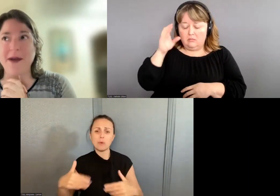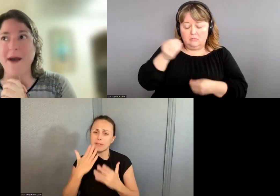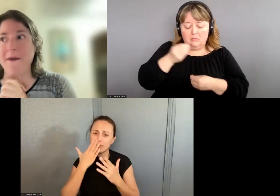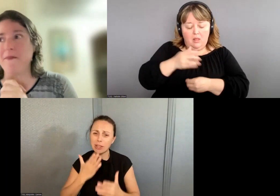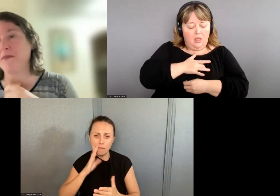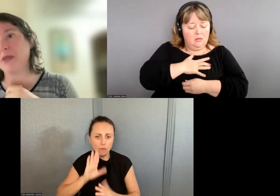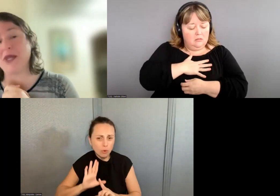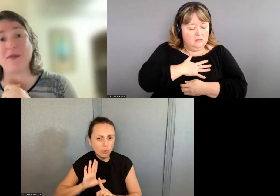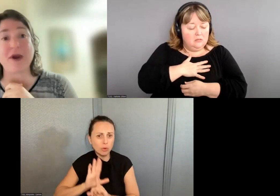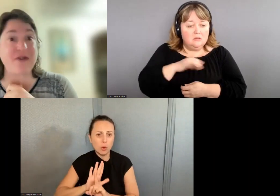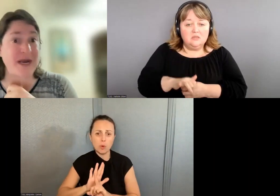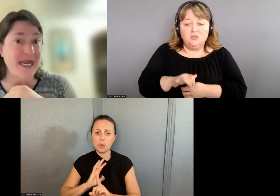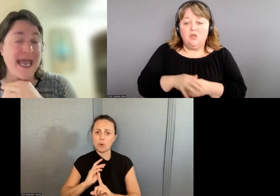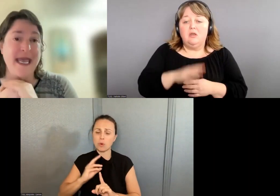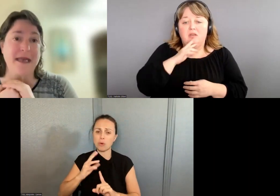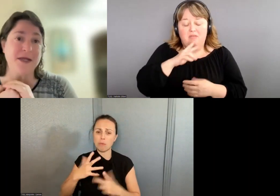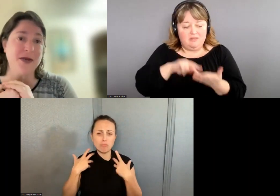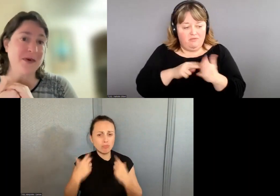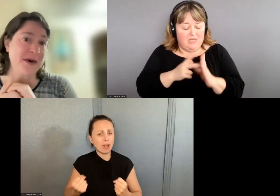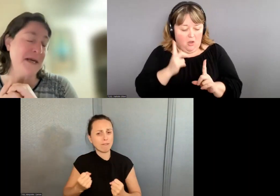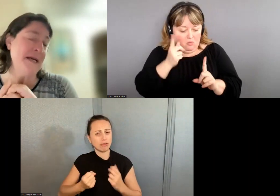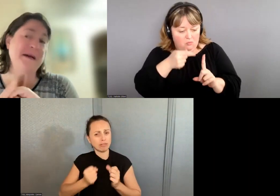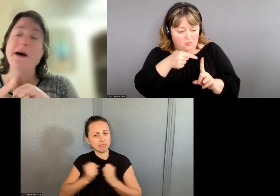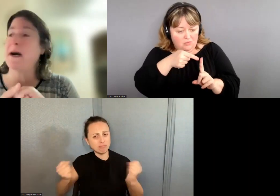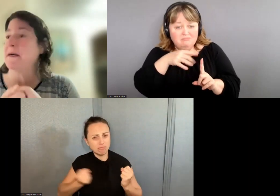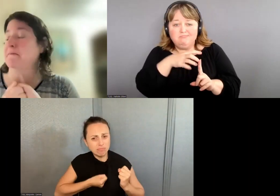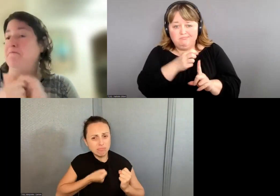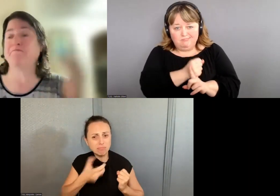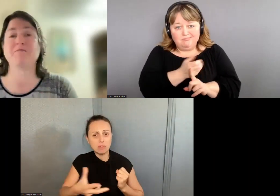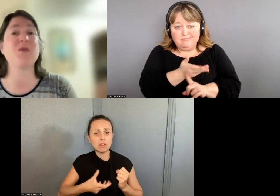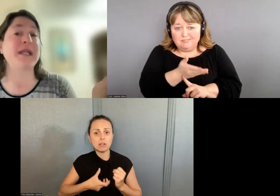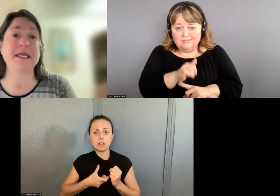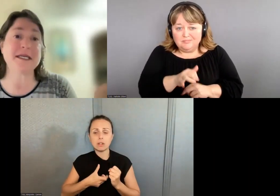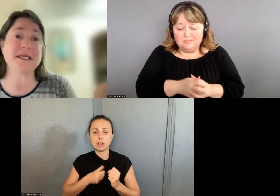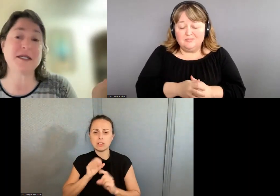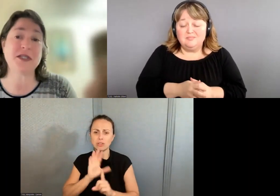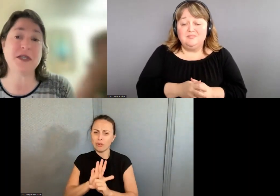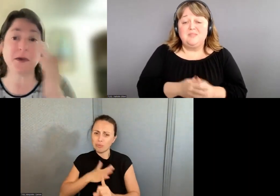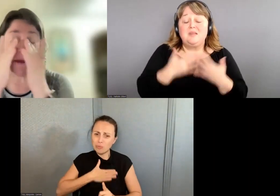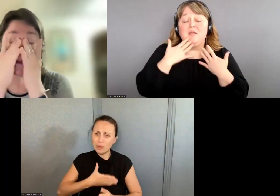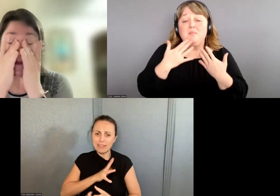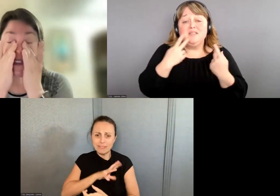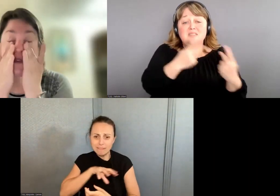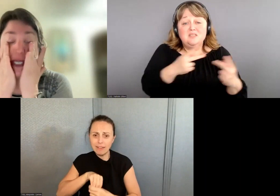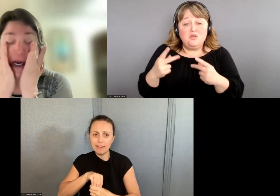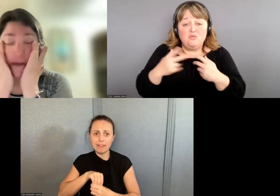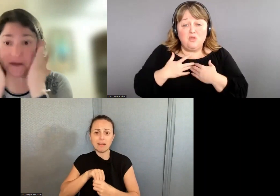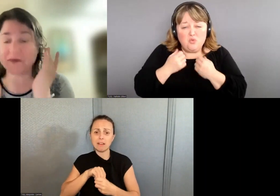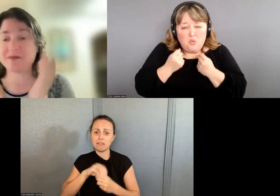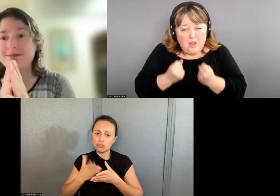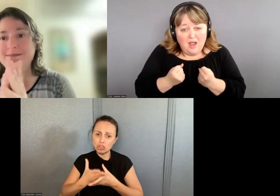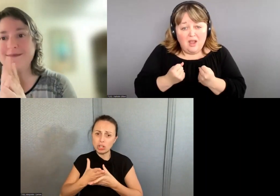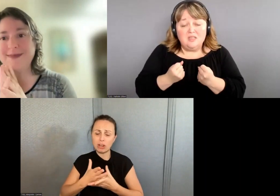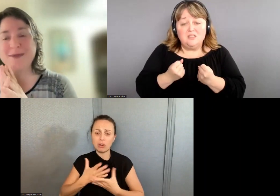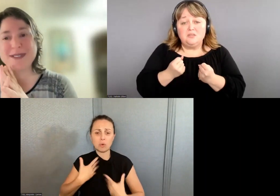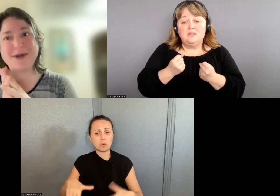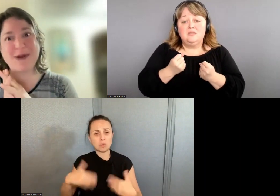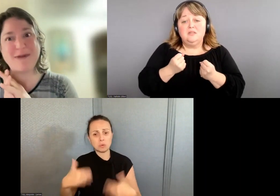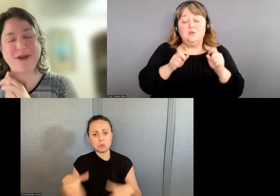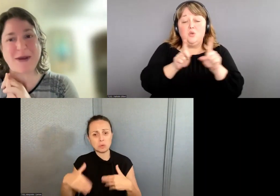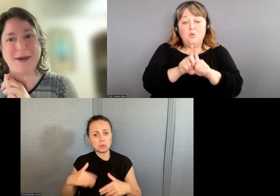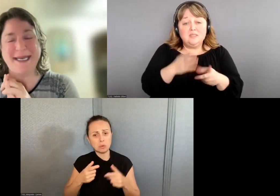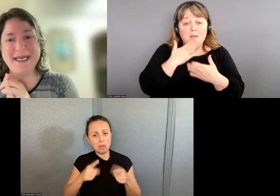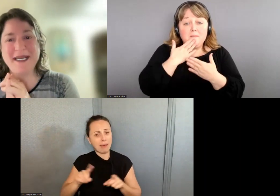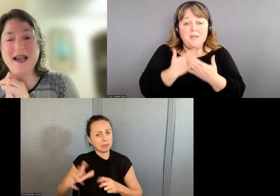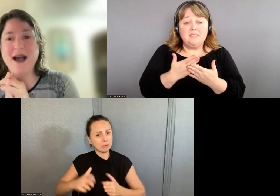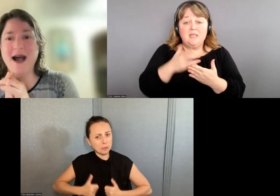for your bravery and your willingness to share what's going on